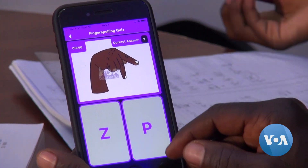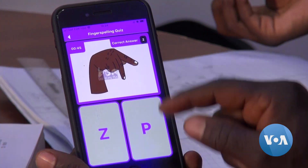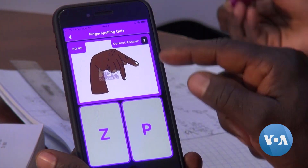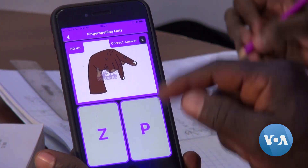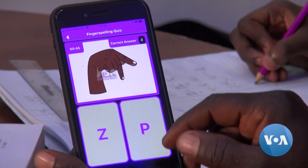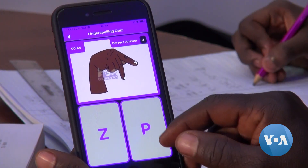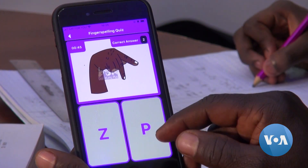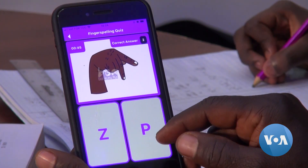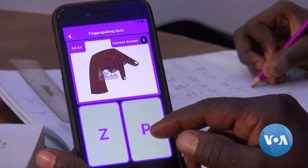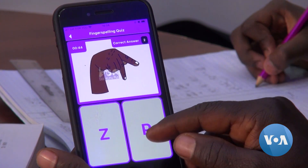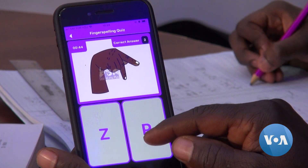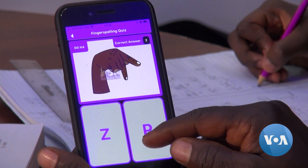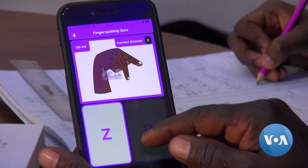We have this one is B.